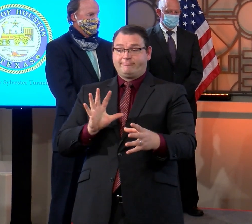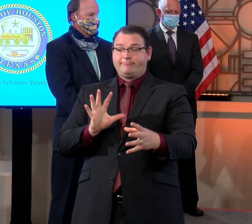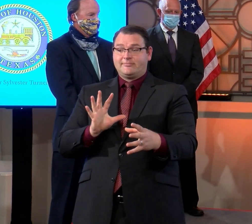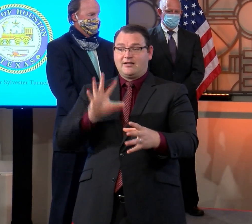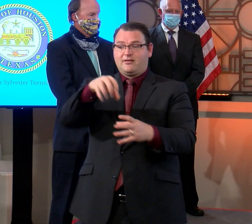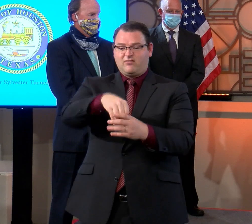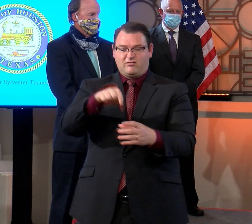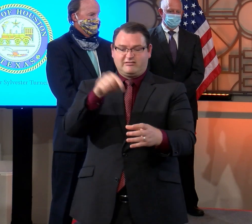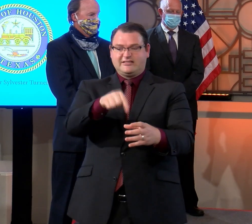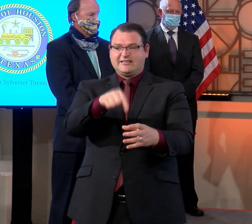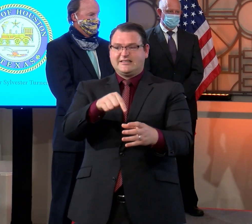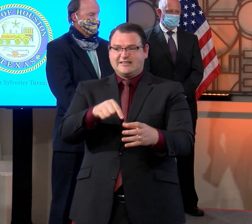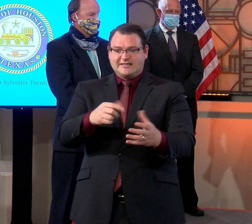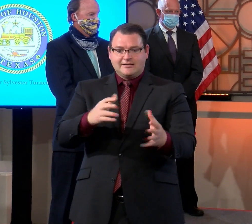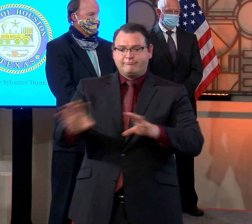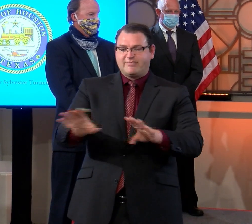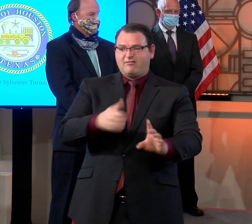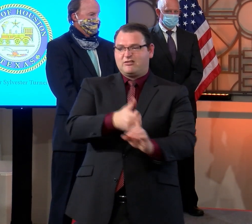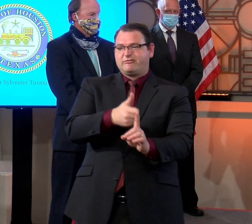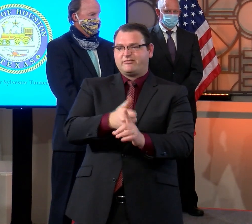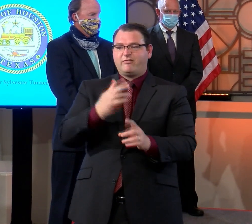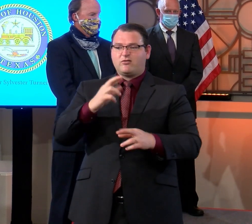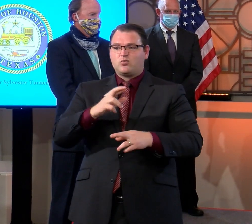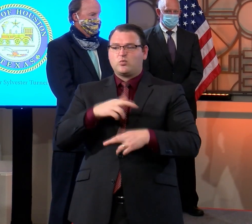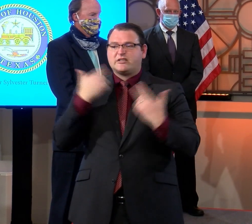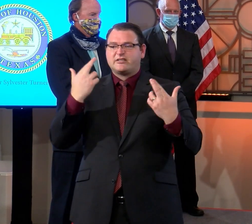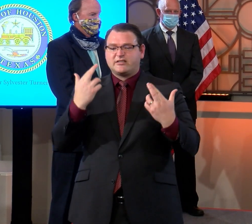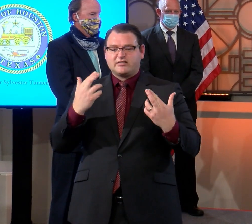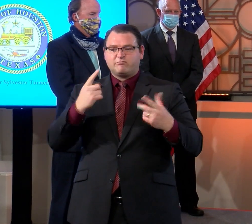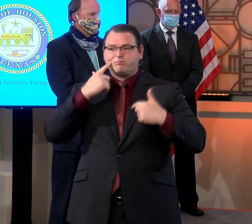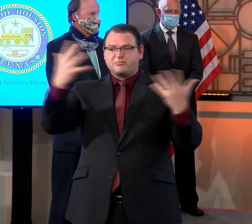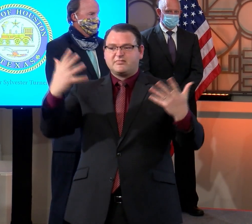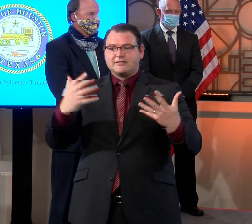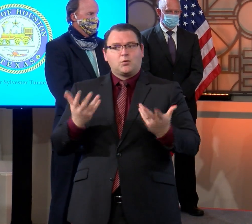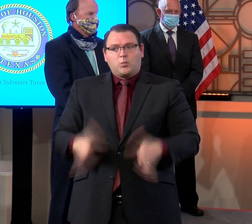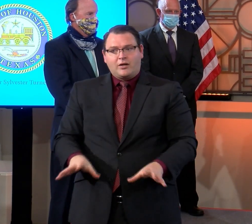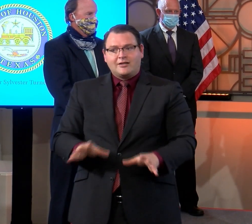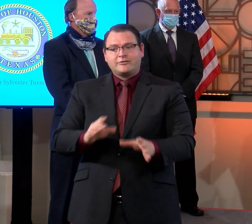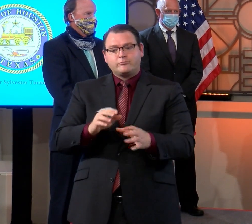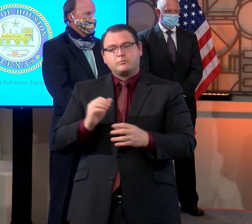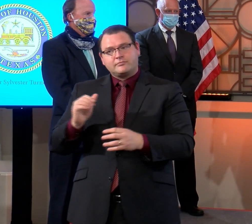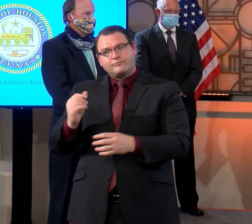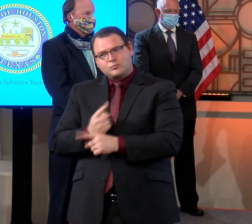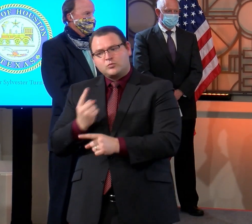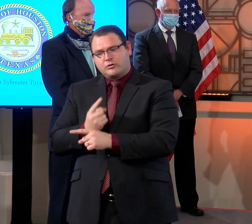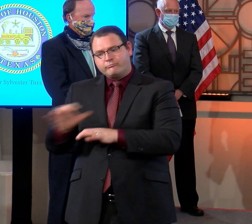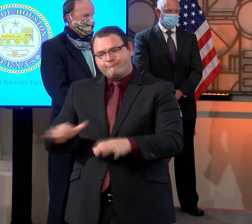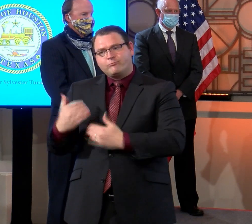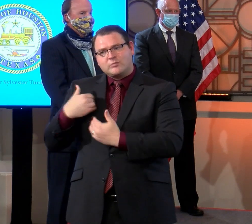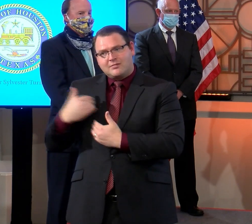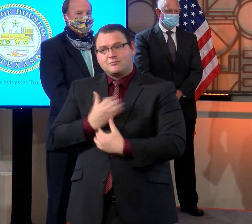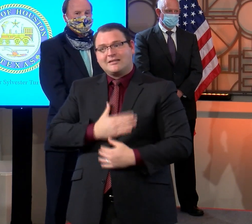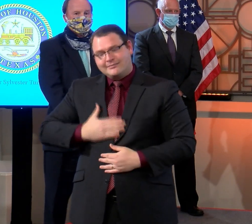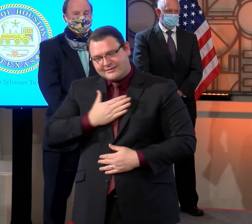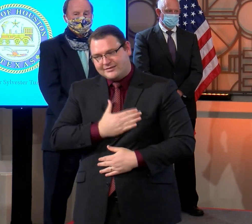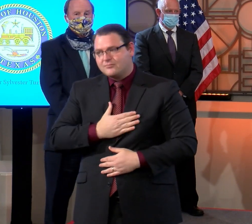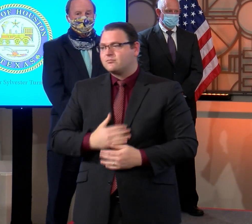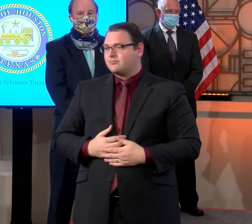or irresponsible behavior. And then we'll just take it one day at a time as we move forward. I think that should do it for